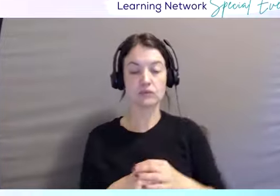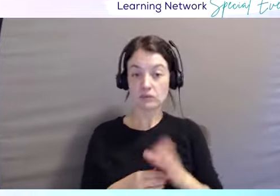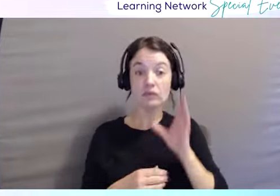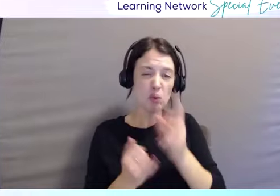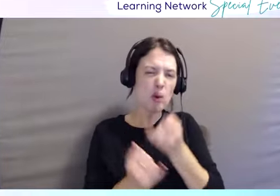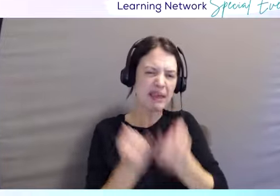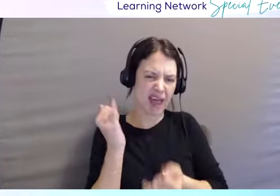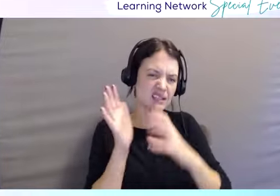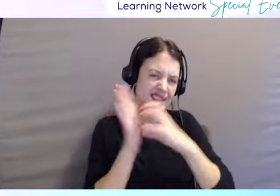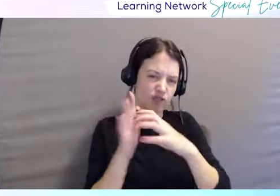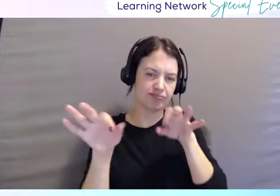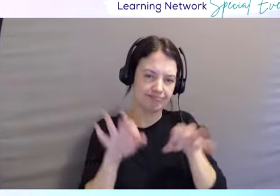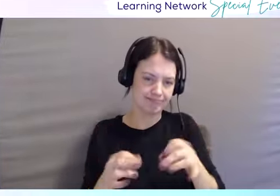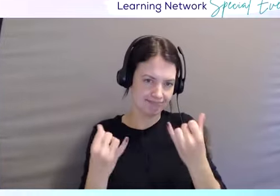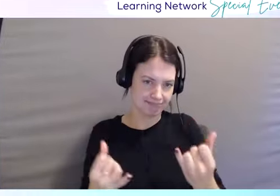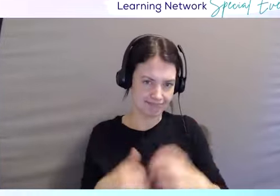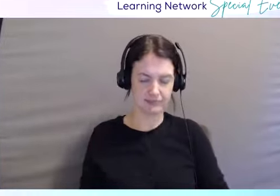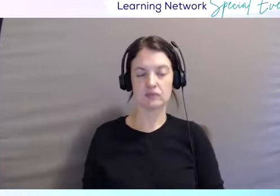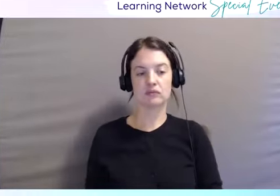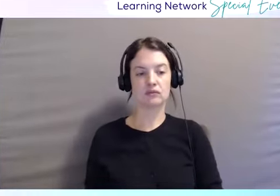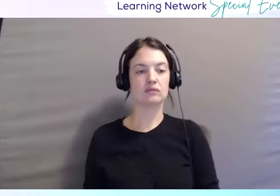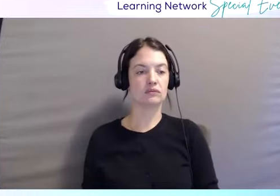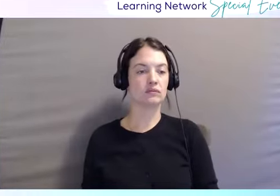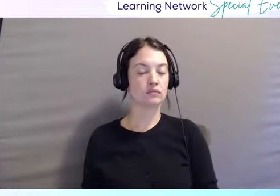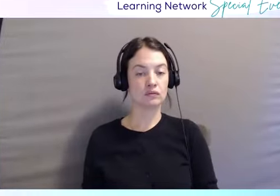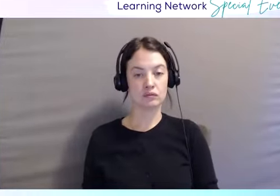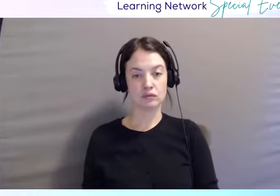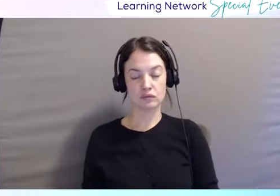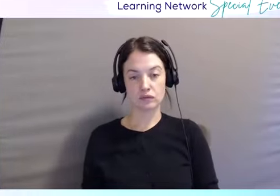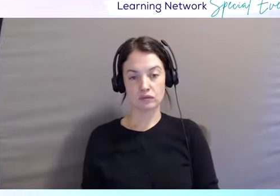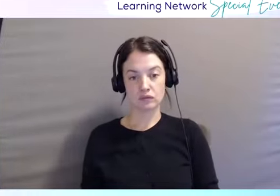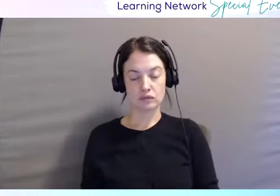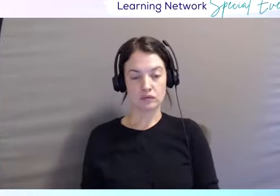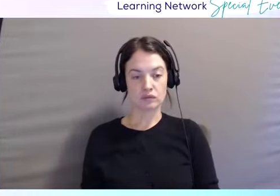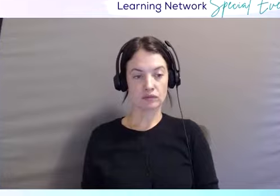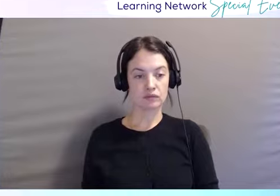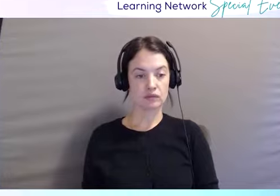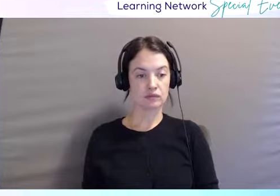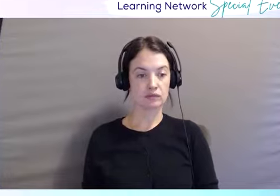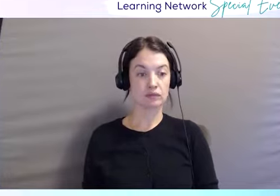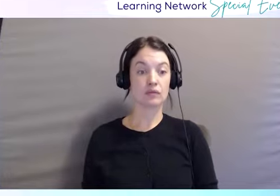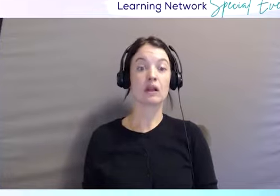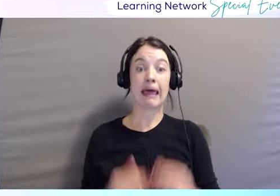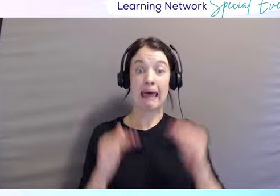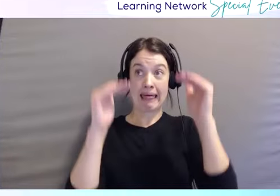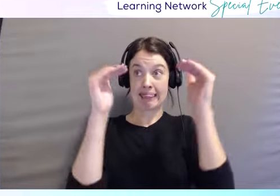section, but basically, I've tried to divide some suggestions into these 4 levels. As